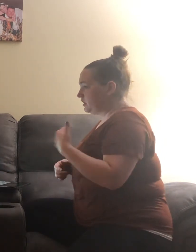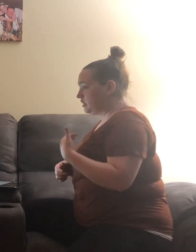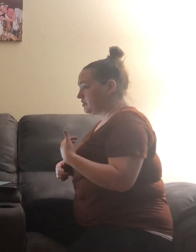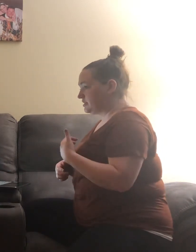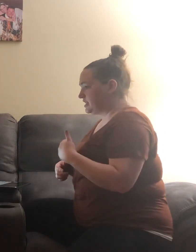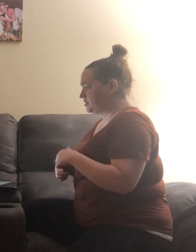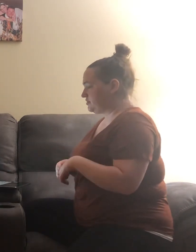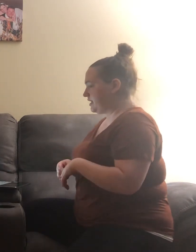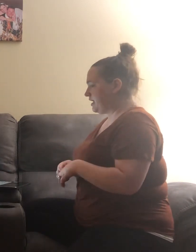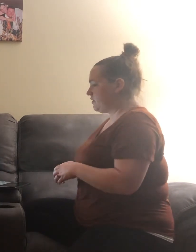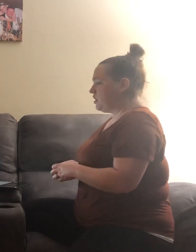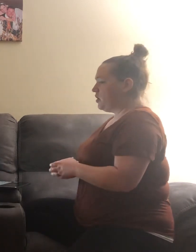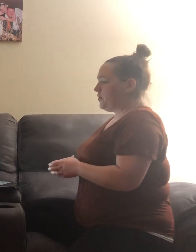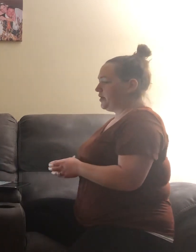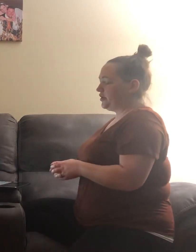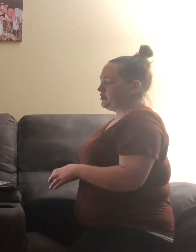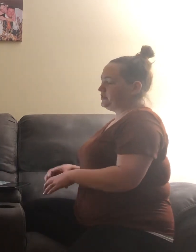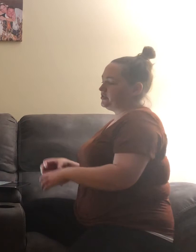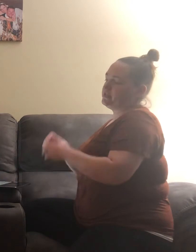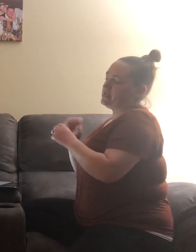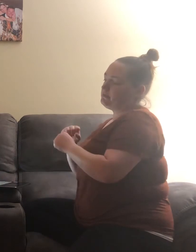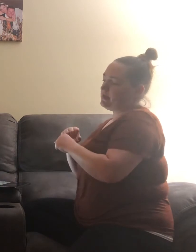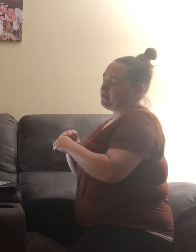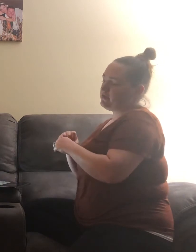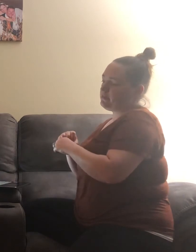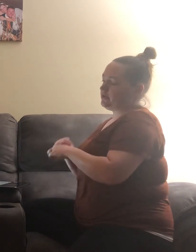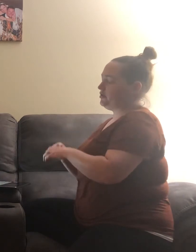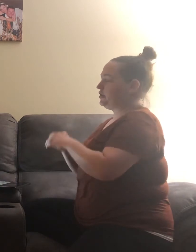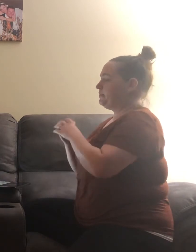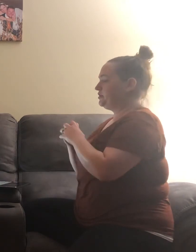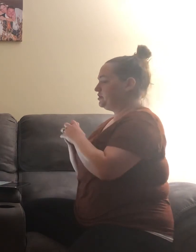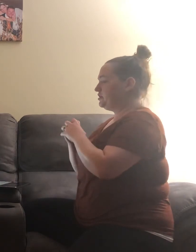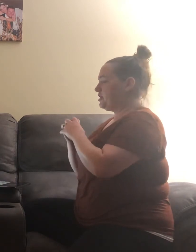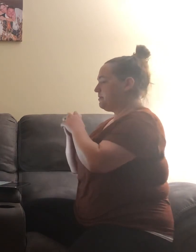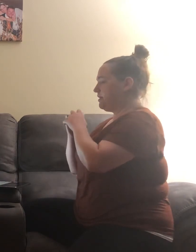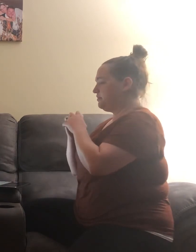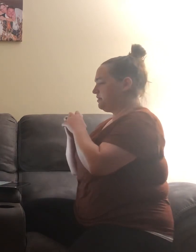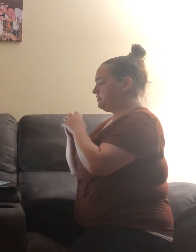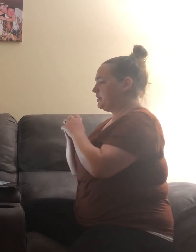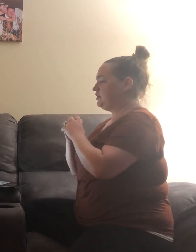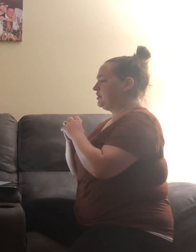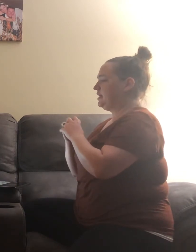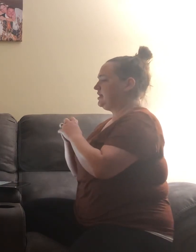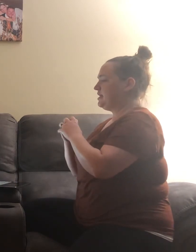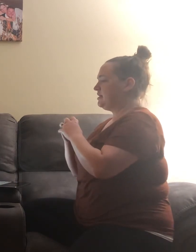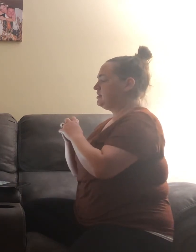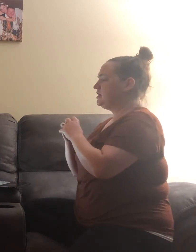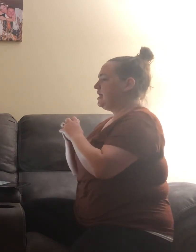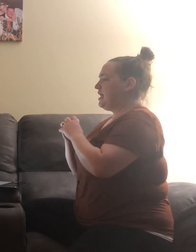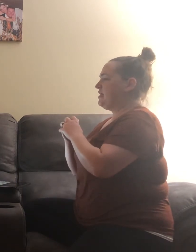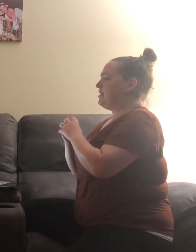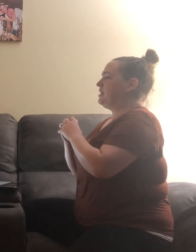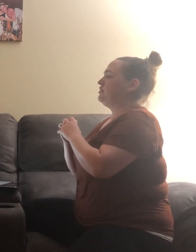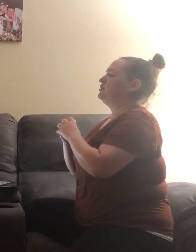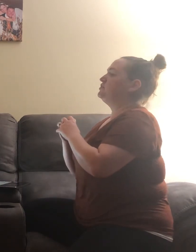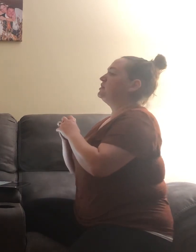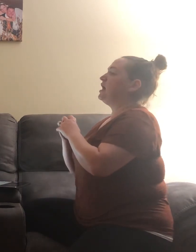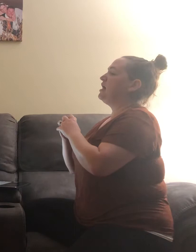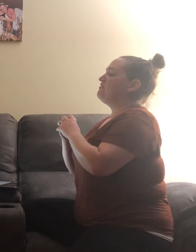close attention right now, what you're going to do is you're going to take your peak flow meter and you're going to put your mouth around it. You're going to inhale, and then you're going to do a